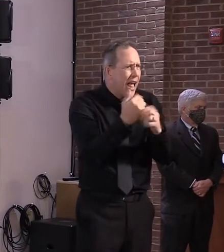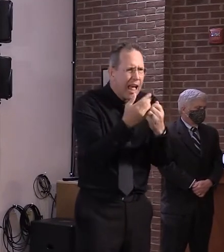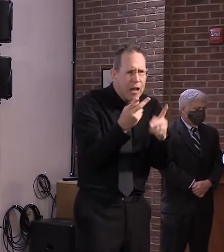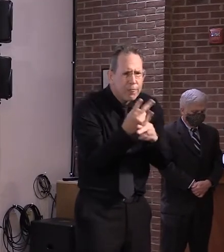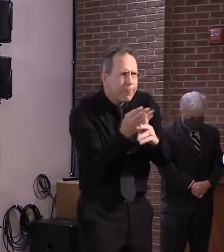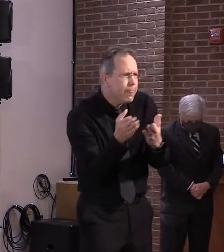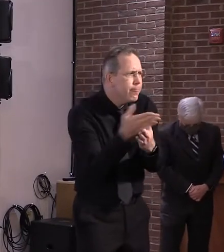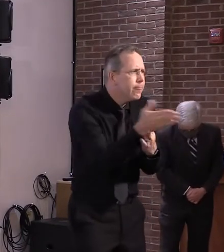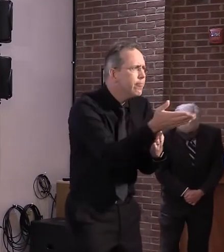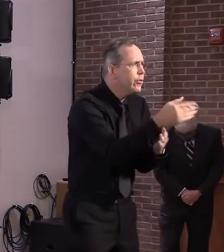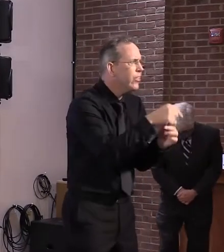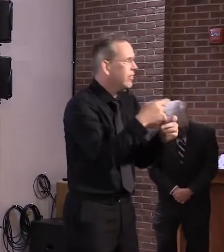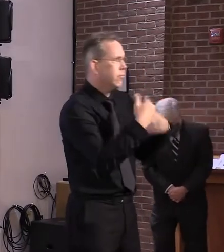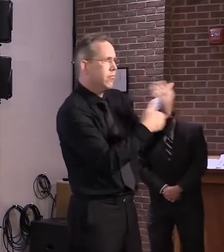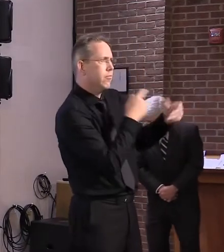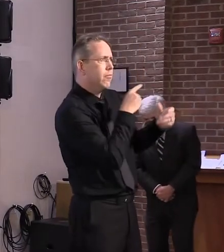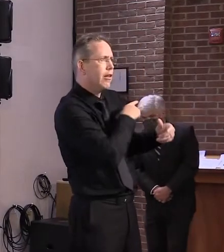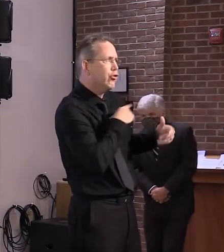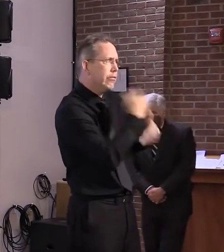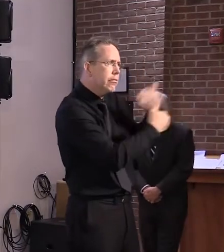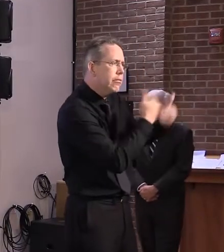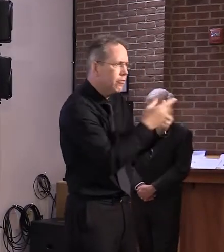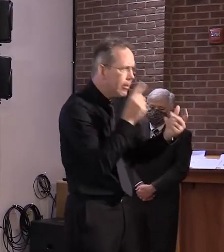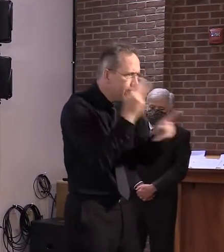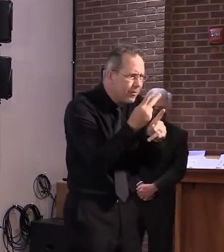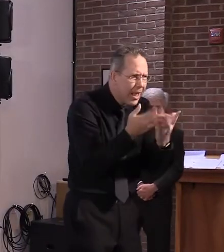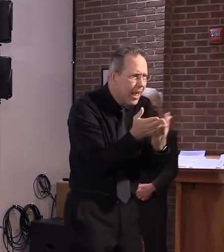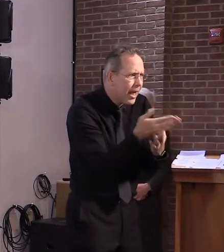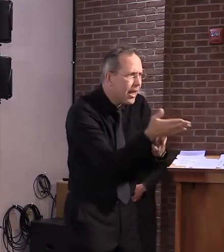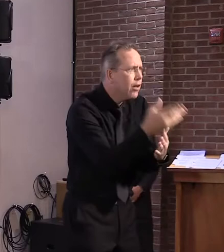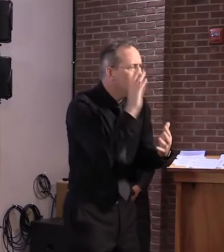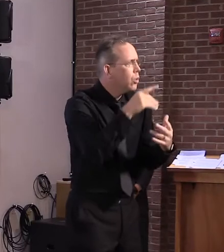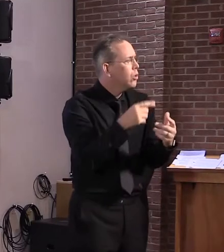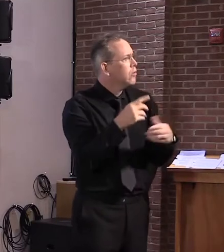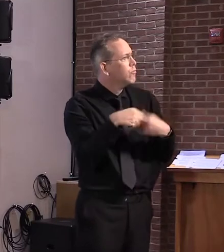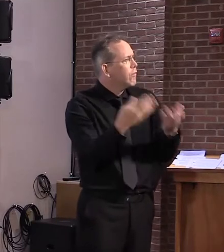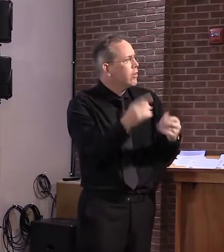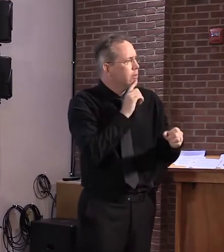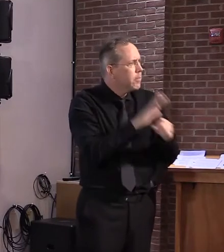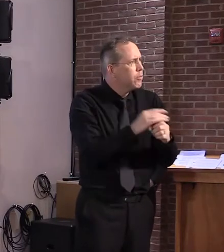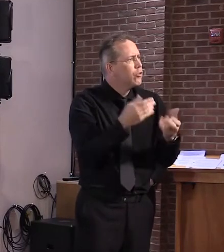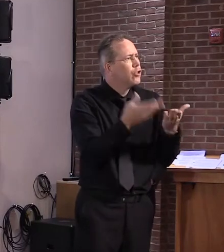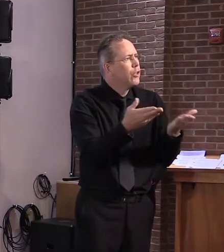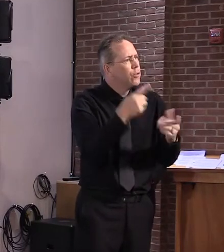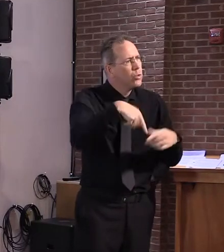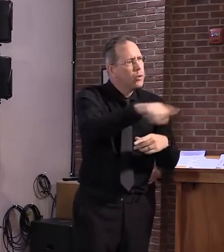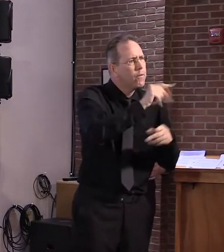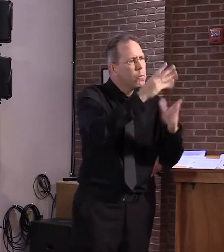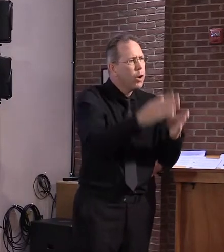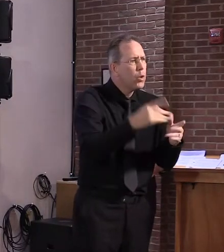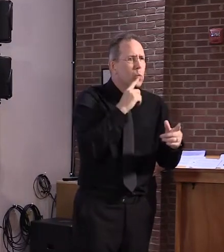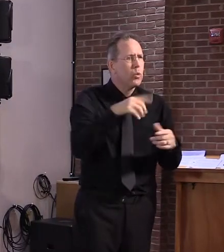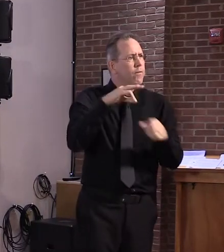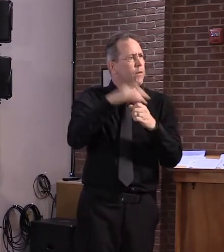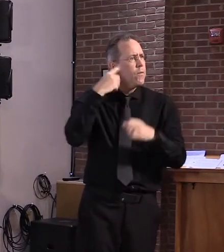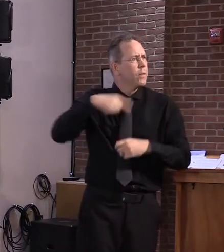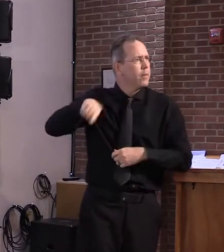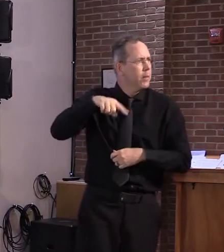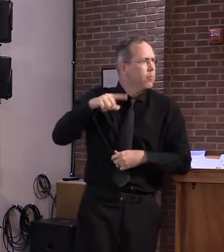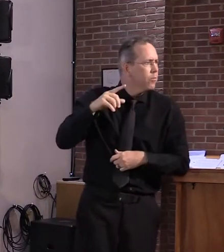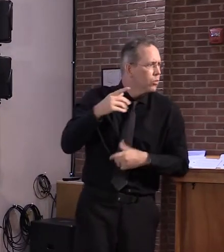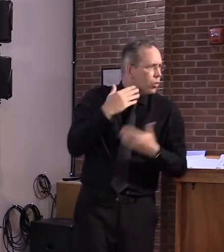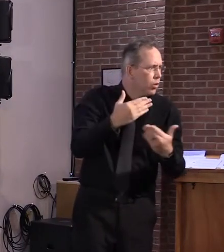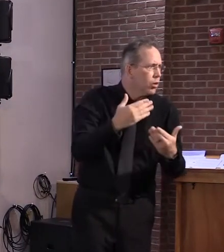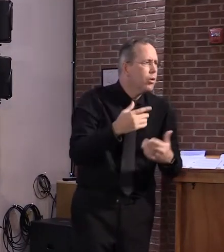their commitment to serving Vermonters who elected them. Next, I want to thank the many state employees who've